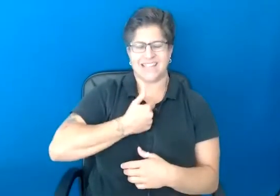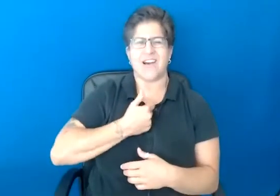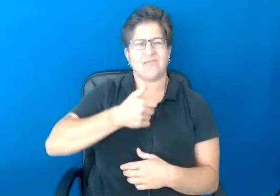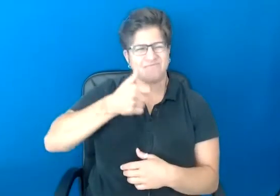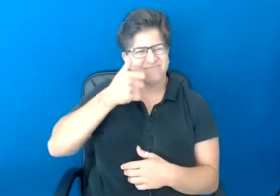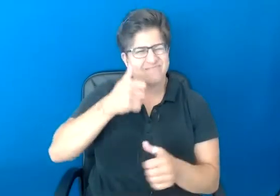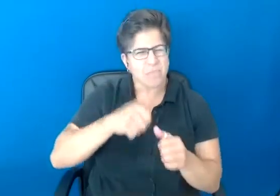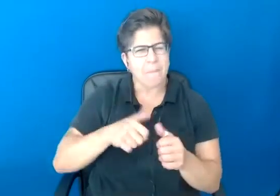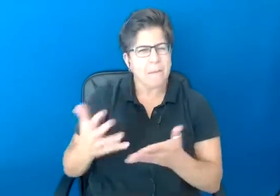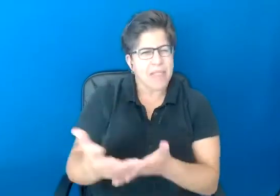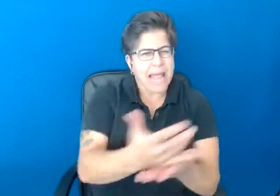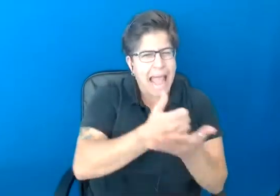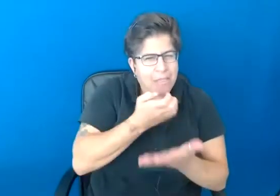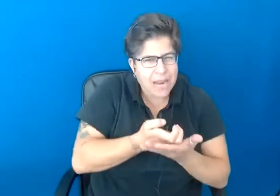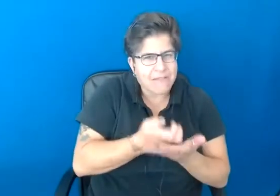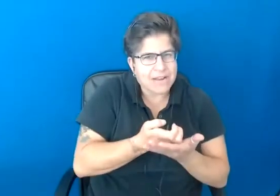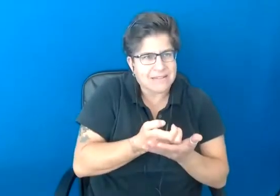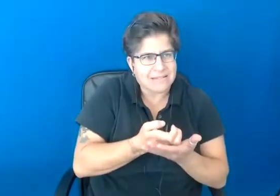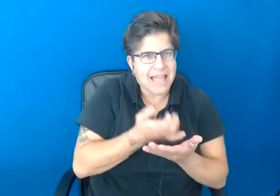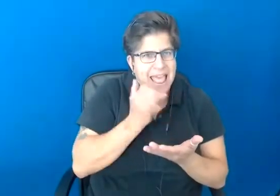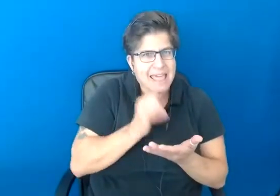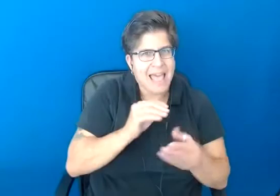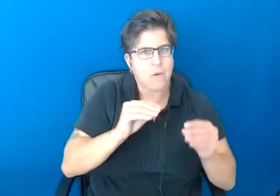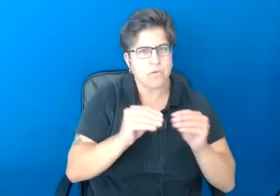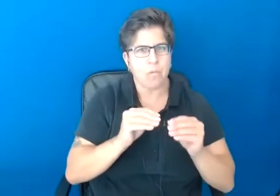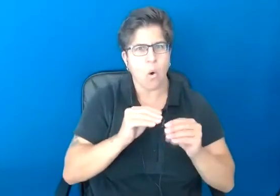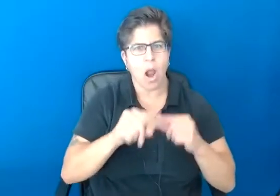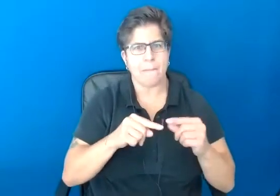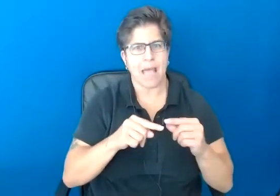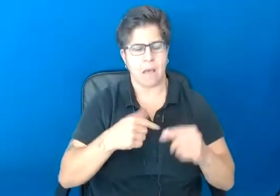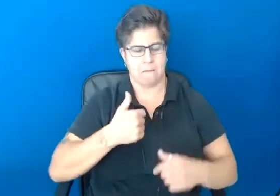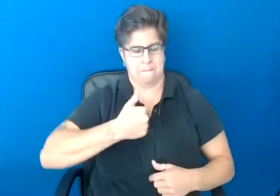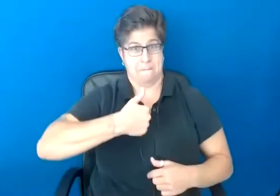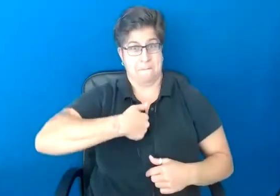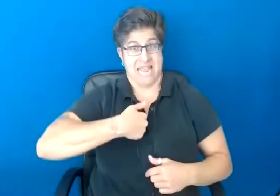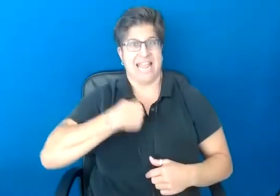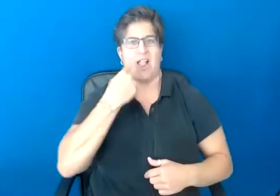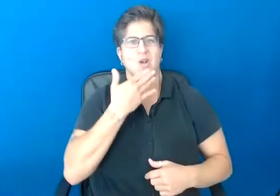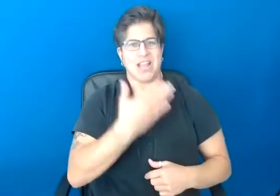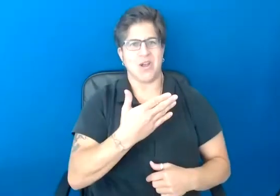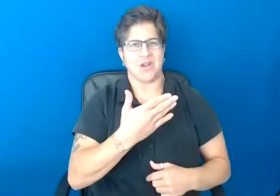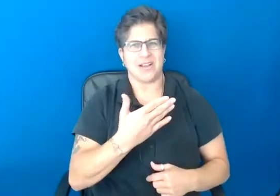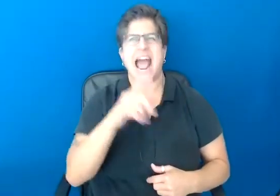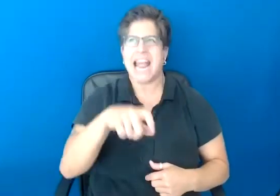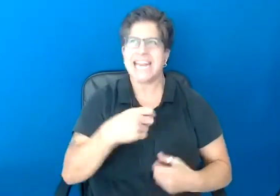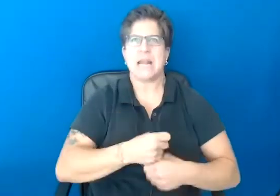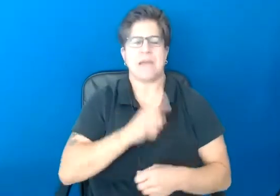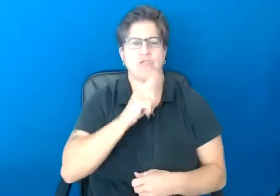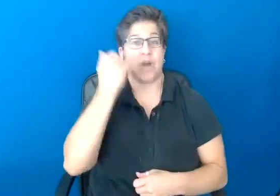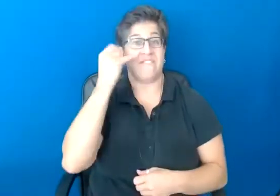and if the whole marriage fell apart, you would know I was on the side of being right and patient and